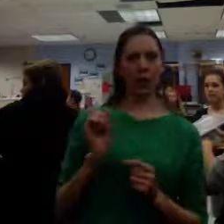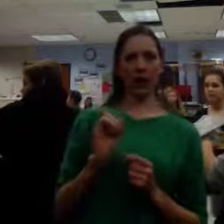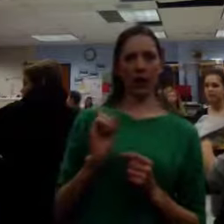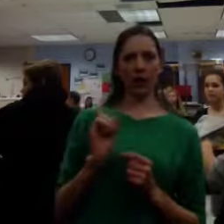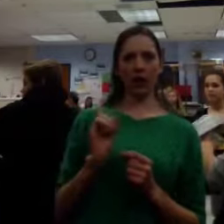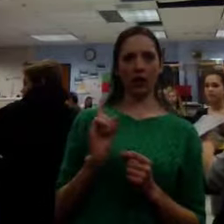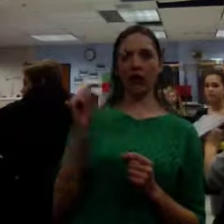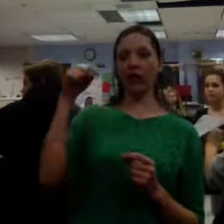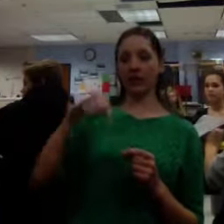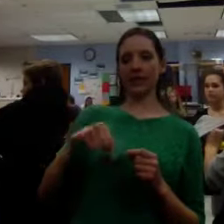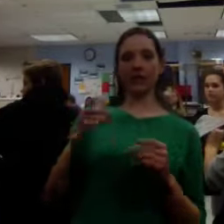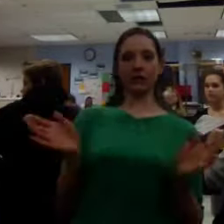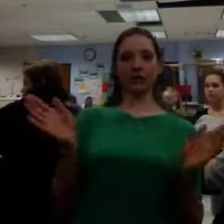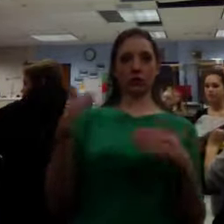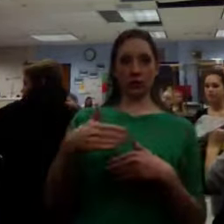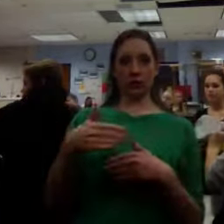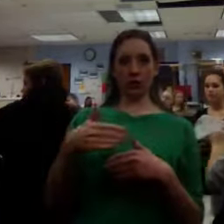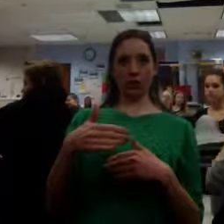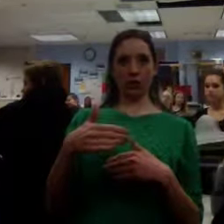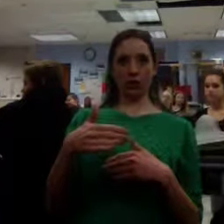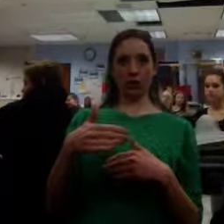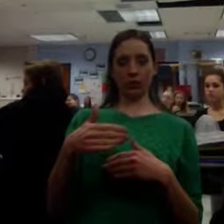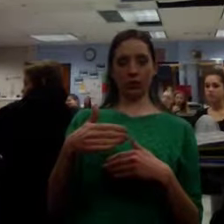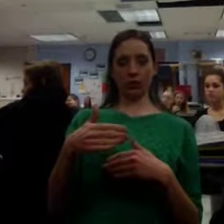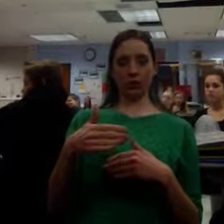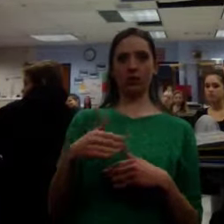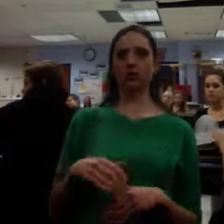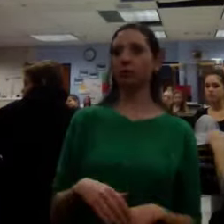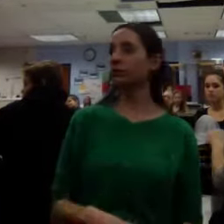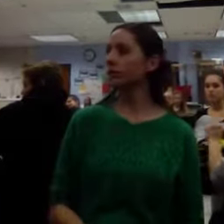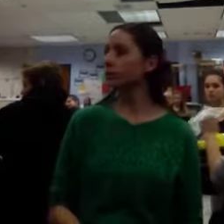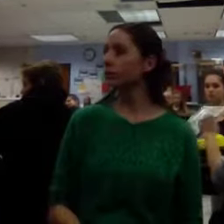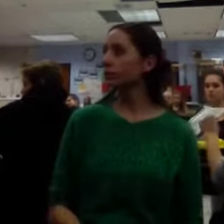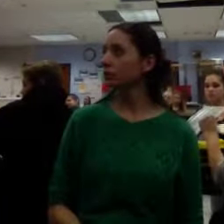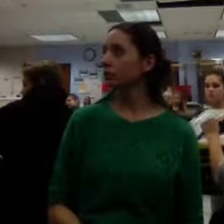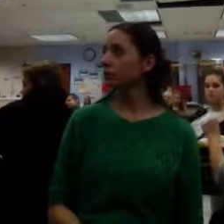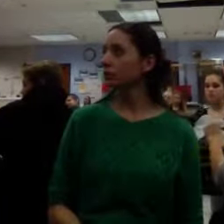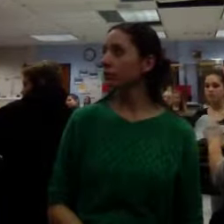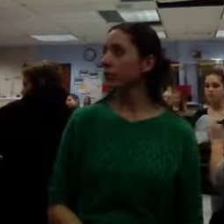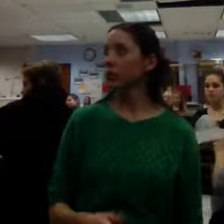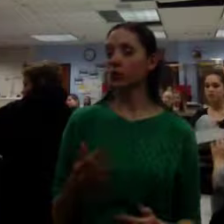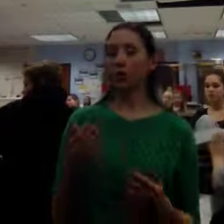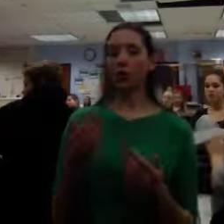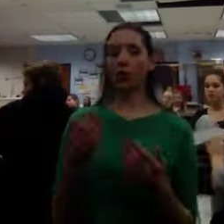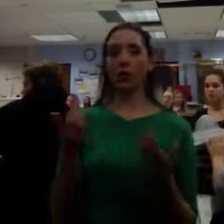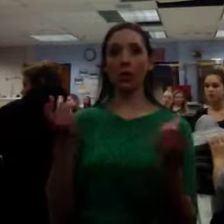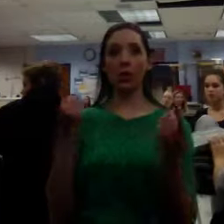you to happen before you walk in the kitchen? Hair